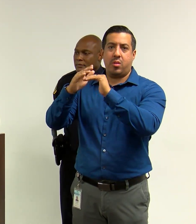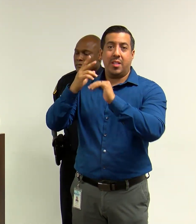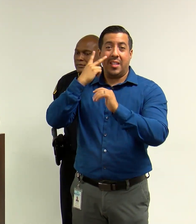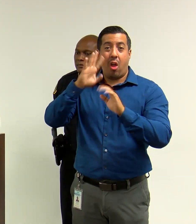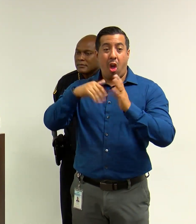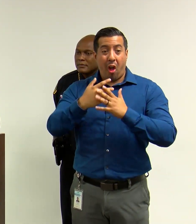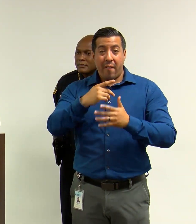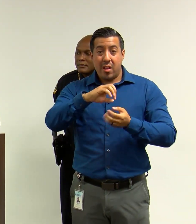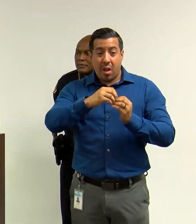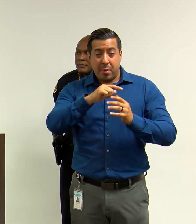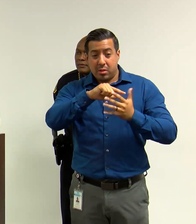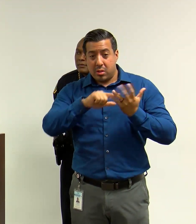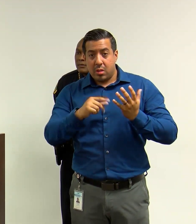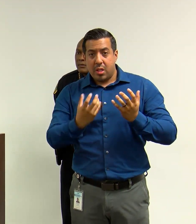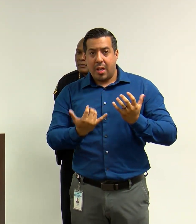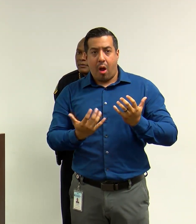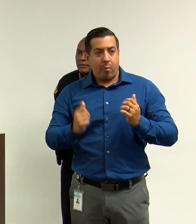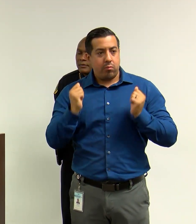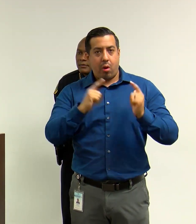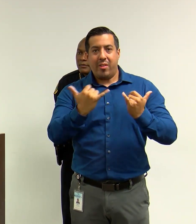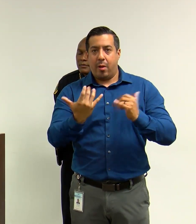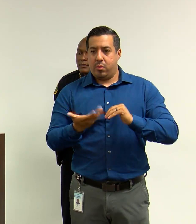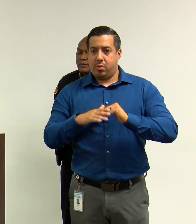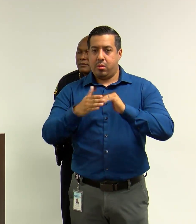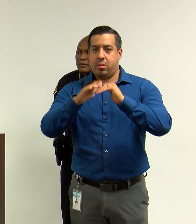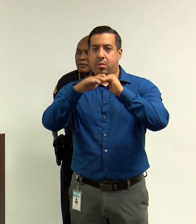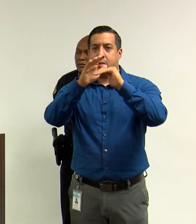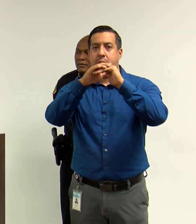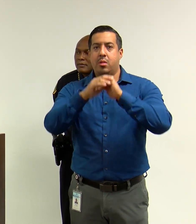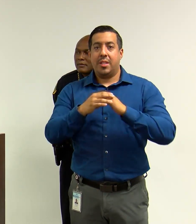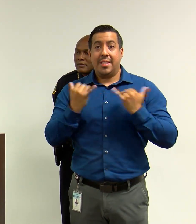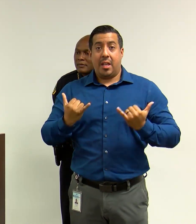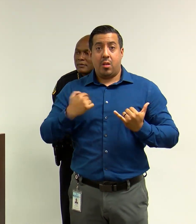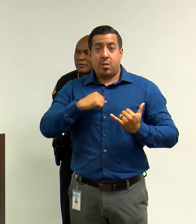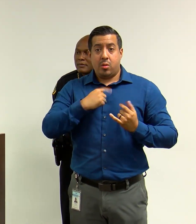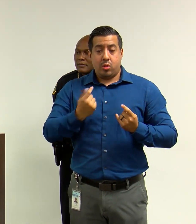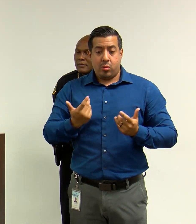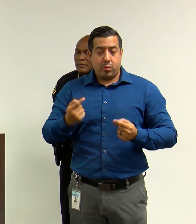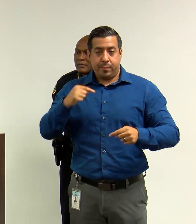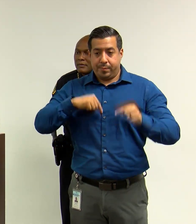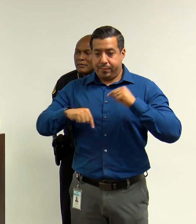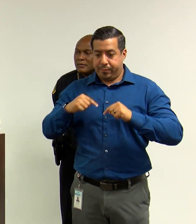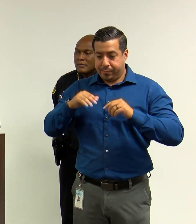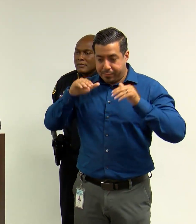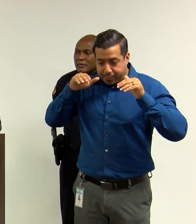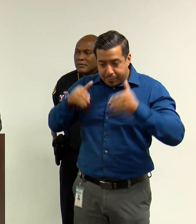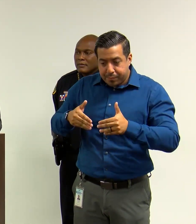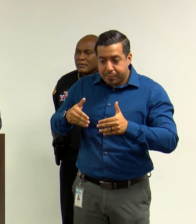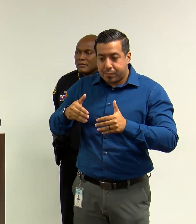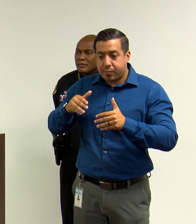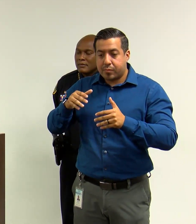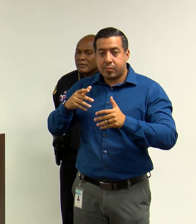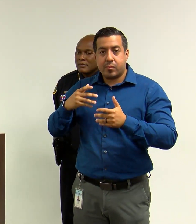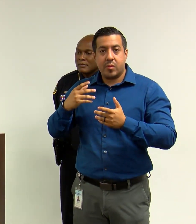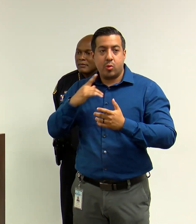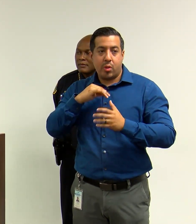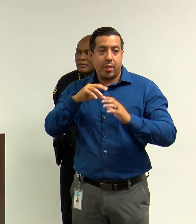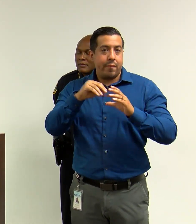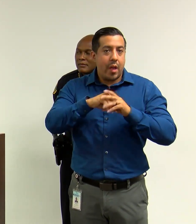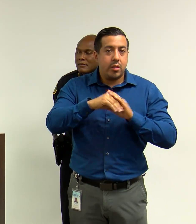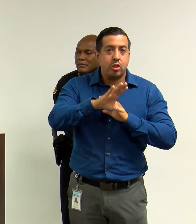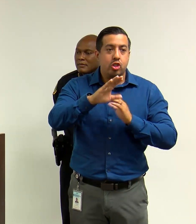different fronts. And so we are having now to really focus in investing in communities, investing